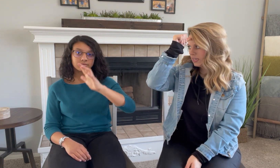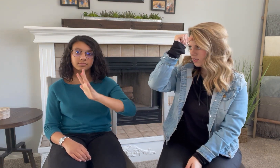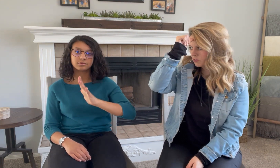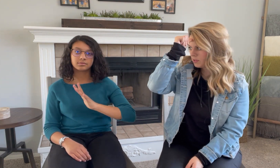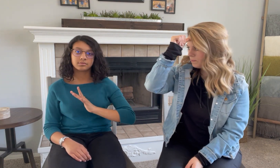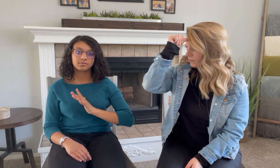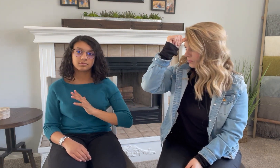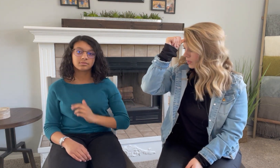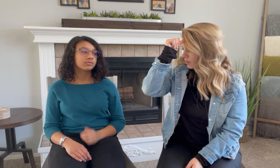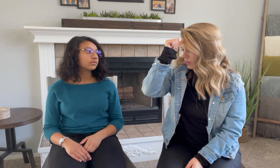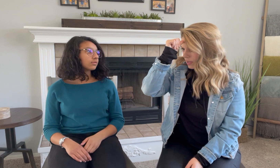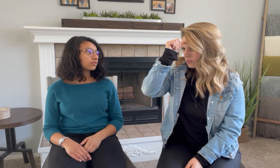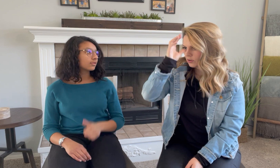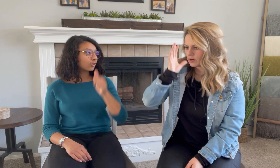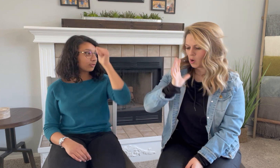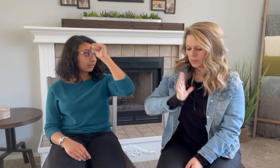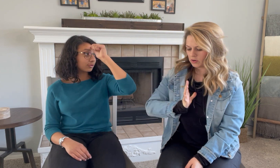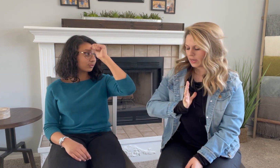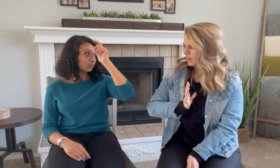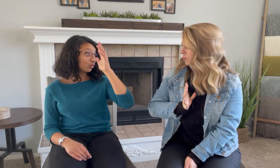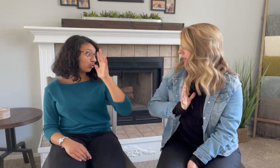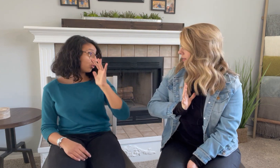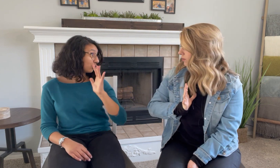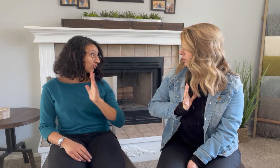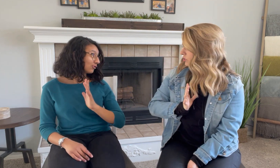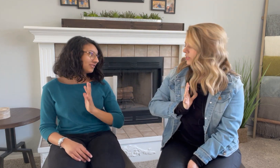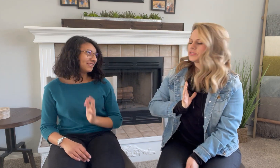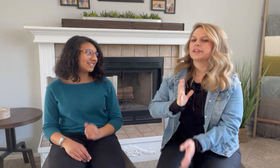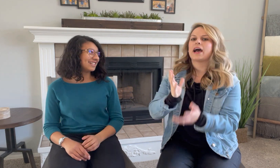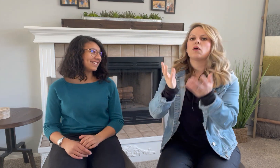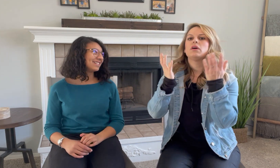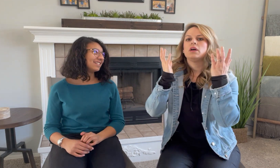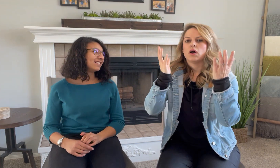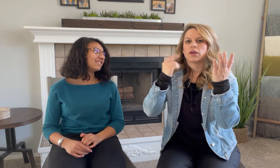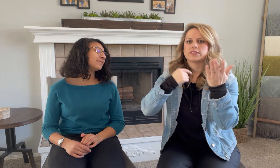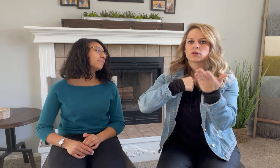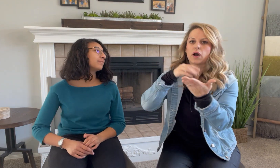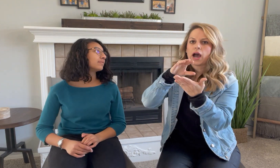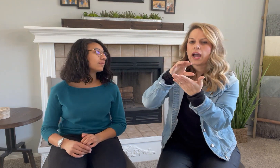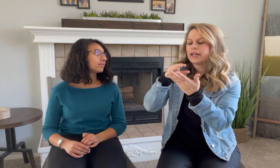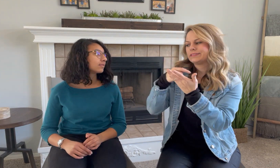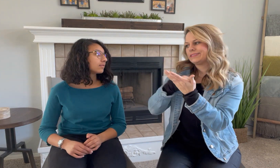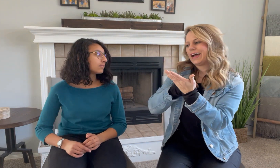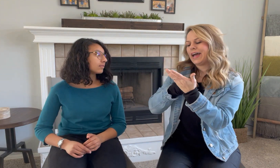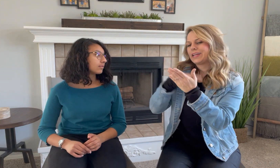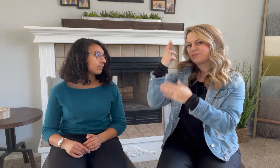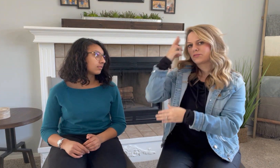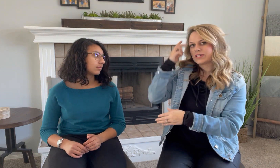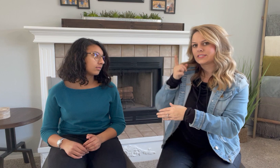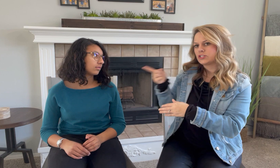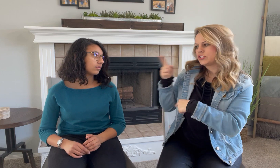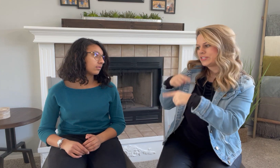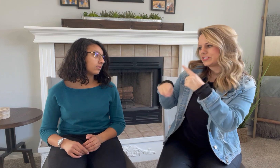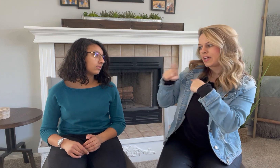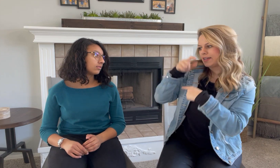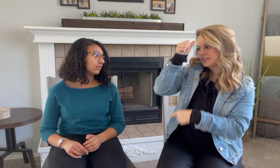take your thumb and then you're going to open your hand and bring it down to your chest. Now, okay, so I am the reason she signs it